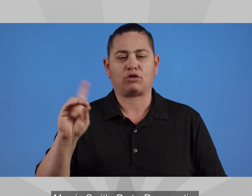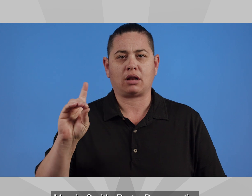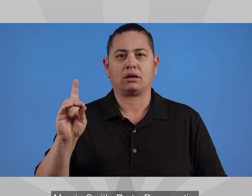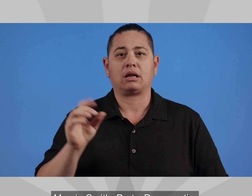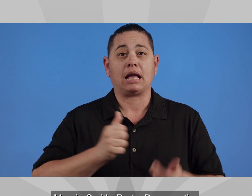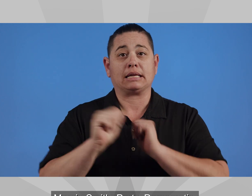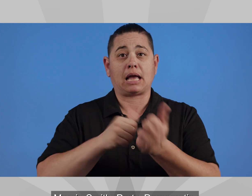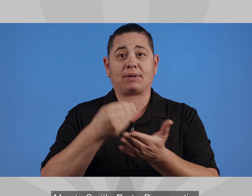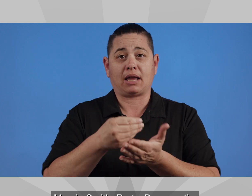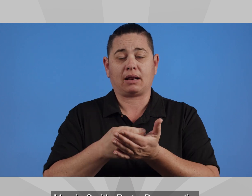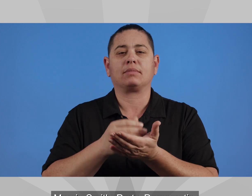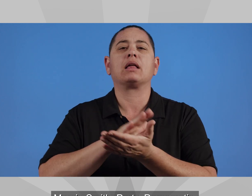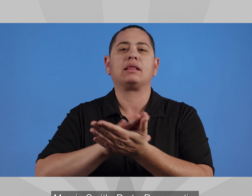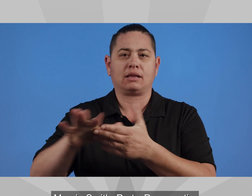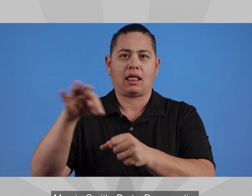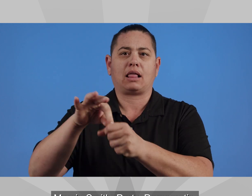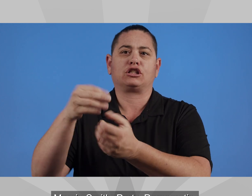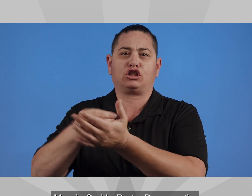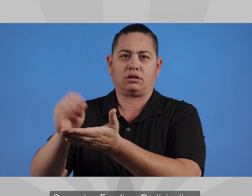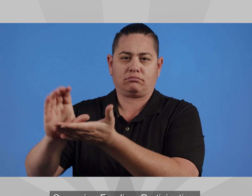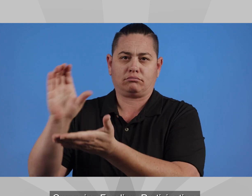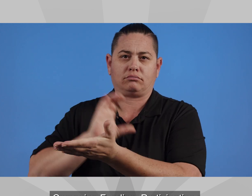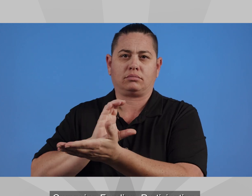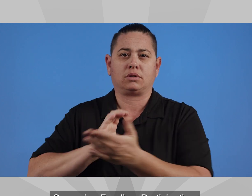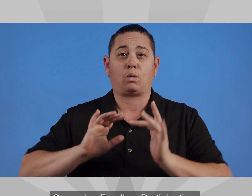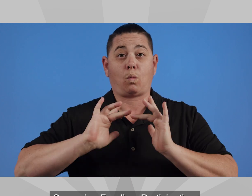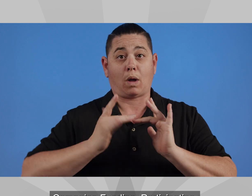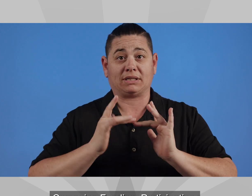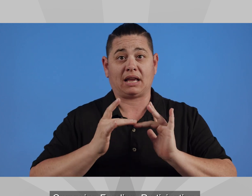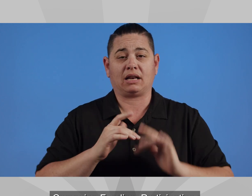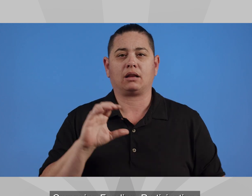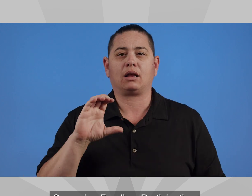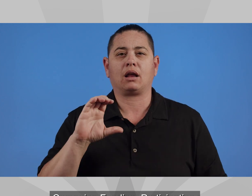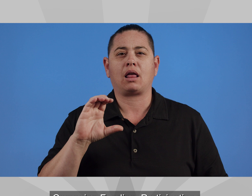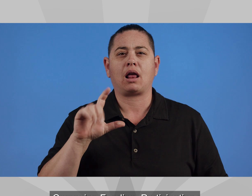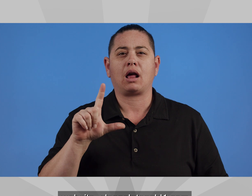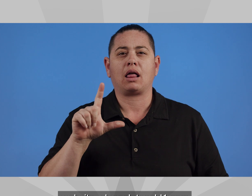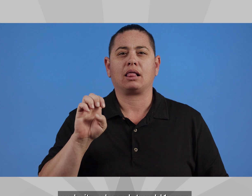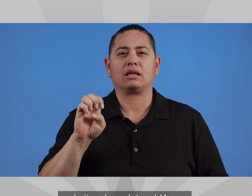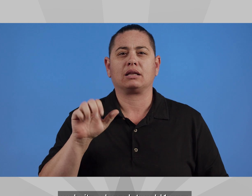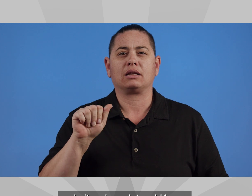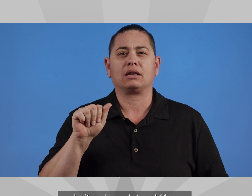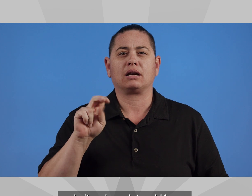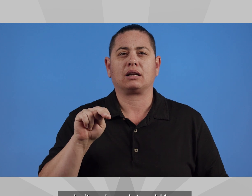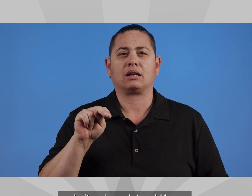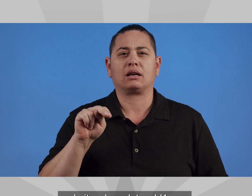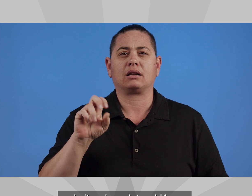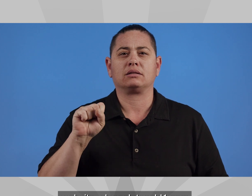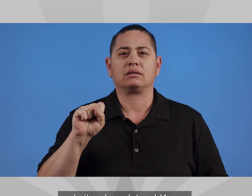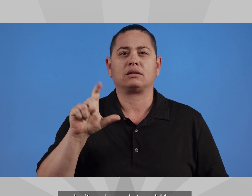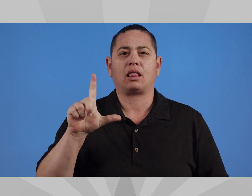Marcia Smith, Party Democratic, Campaign Funding Participating, website